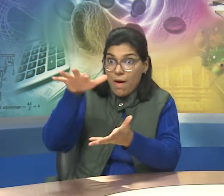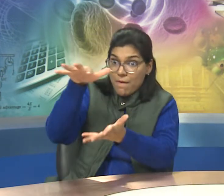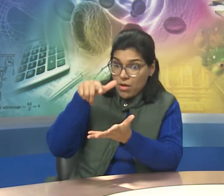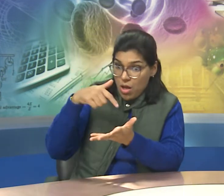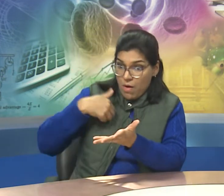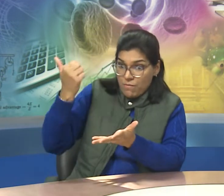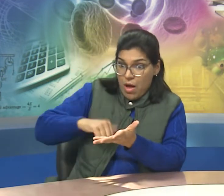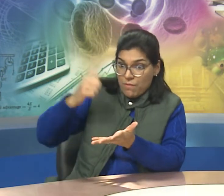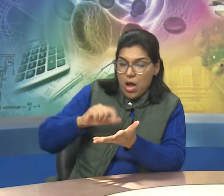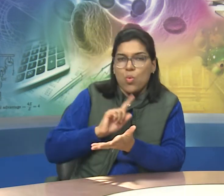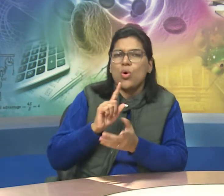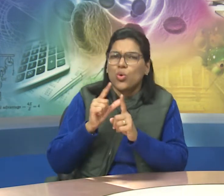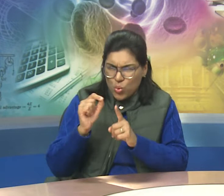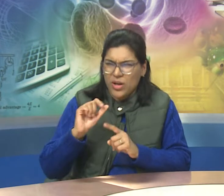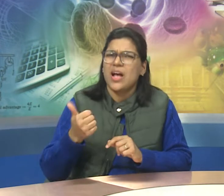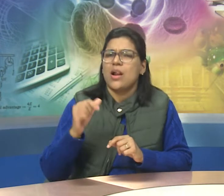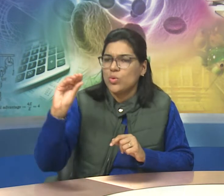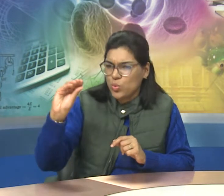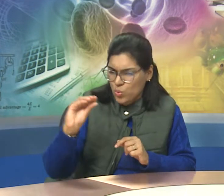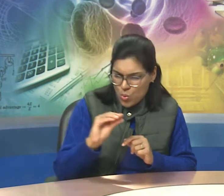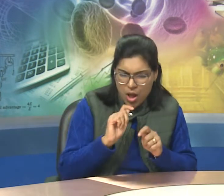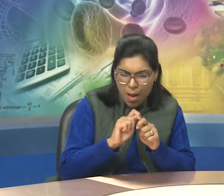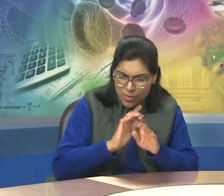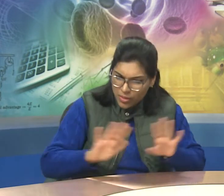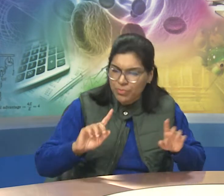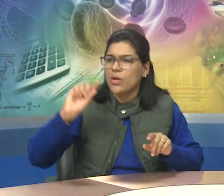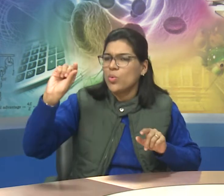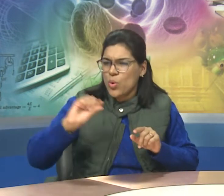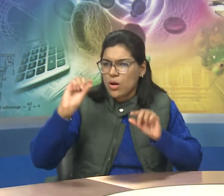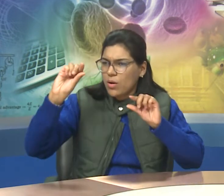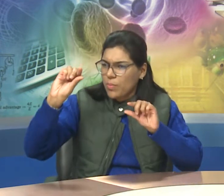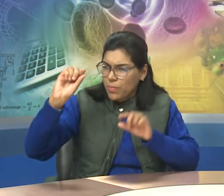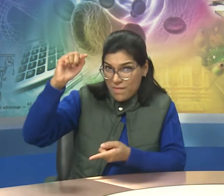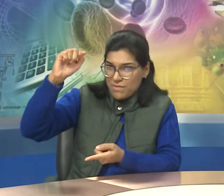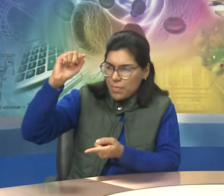If we have not self-confidence, there are high chances of getting failed.